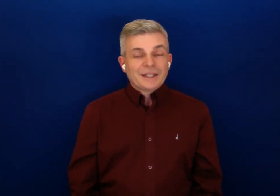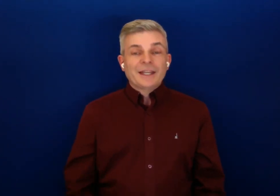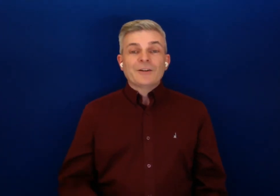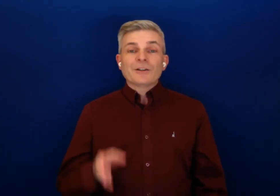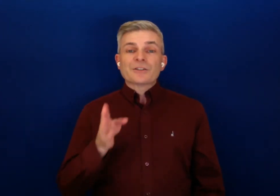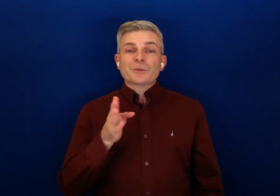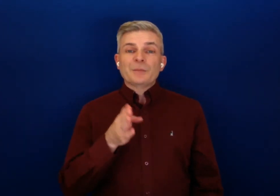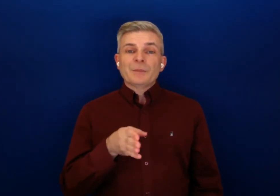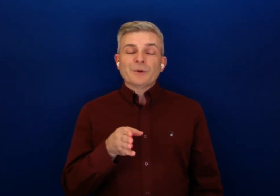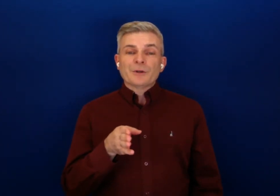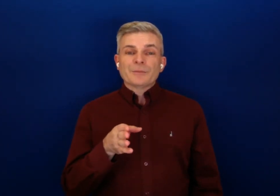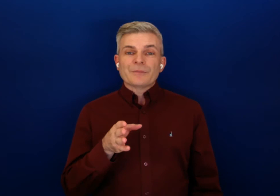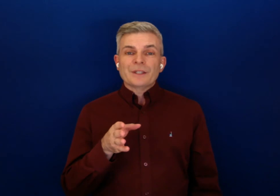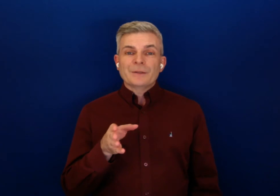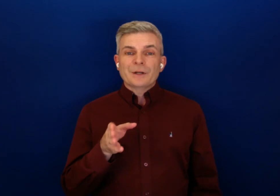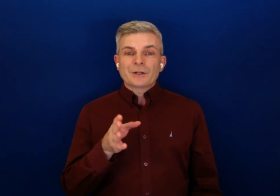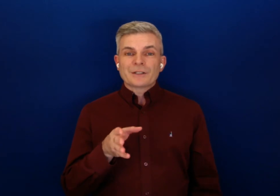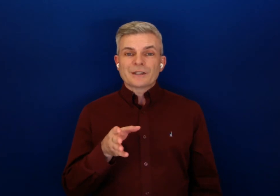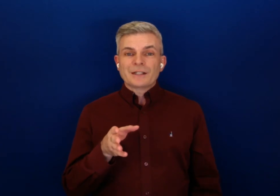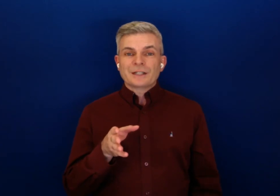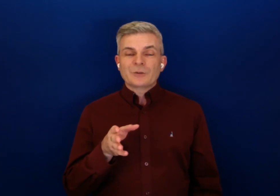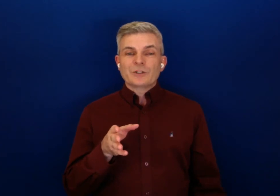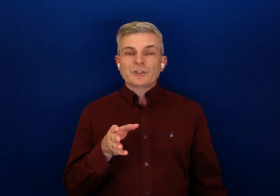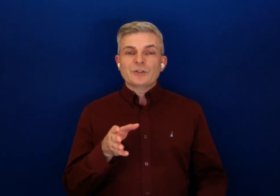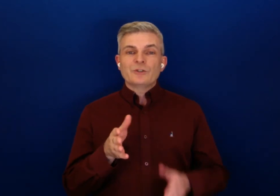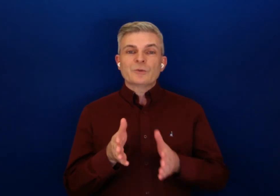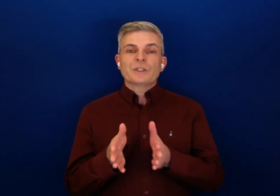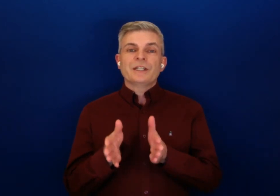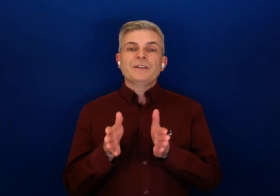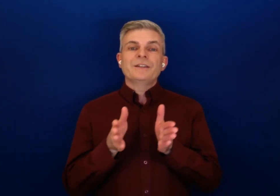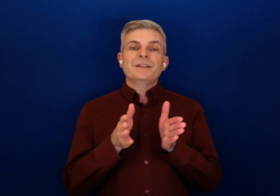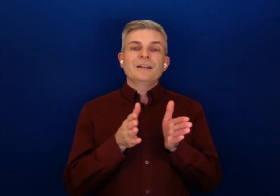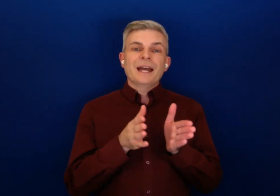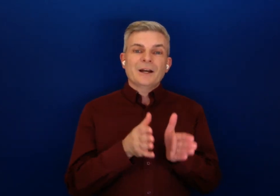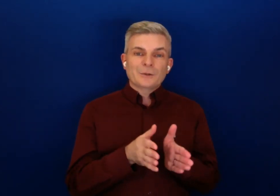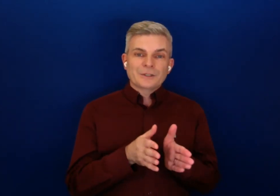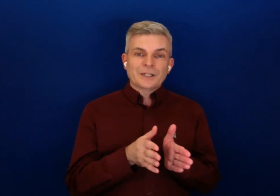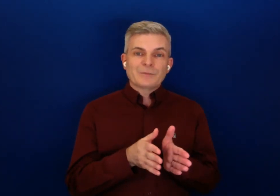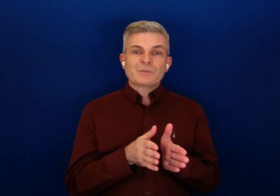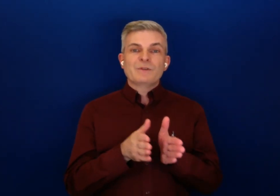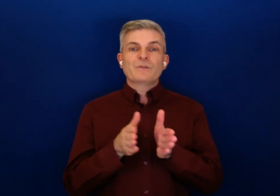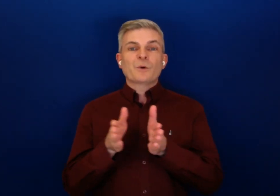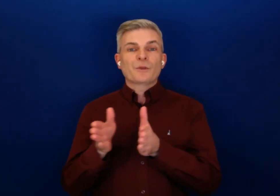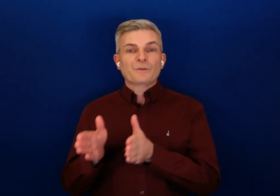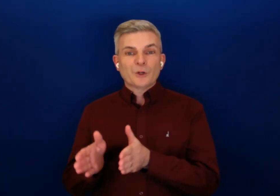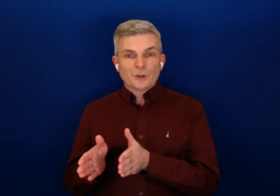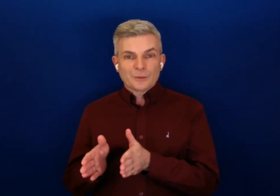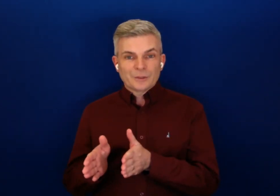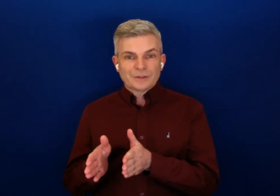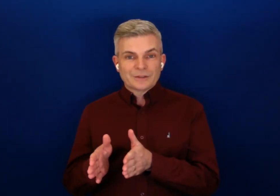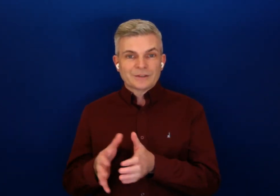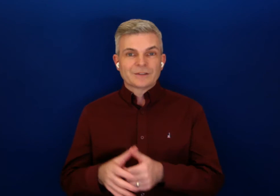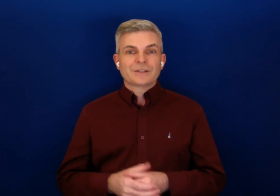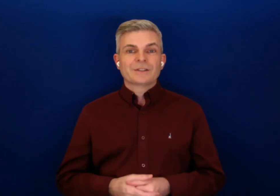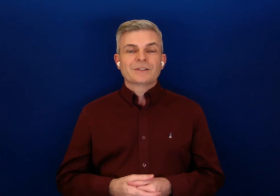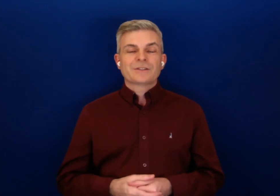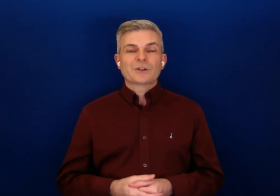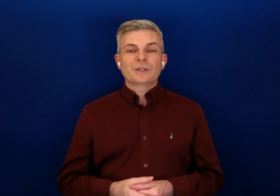And also remember, in American Sign Language, usually the noun comes before the verb. So